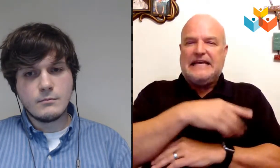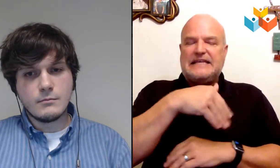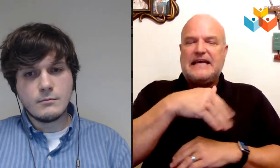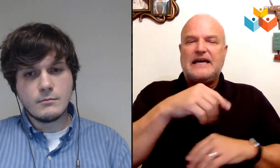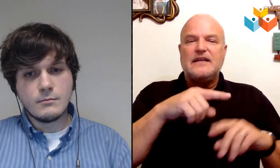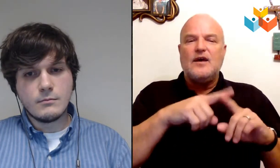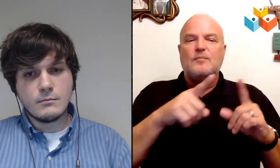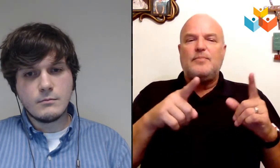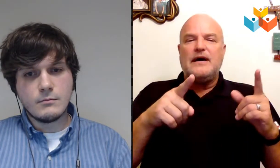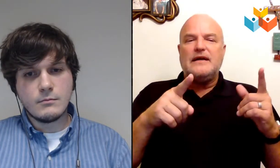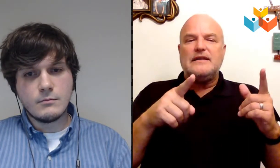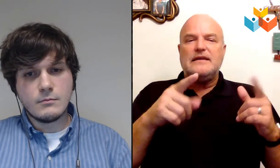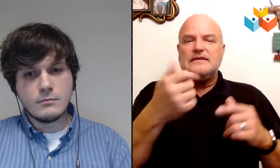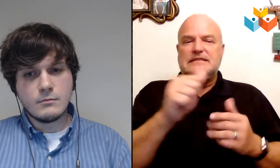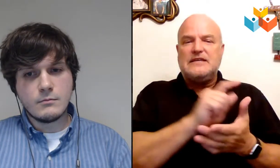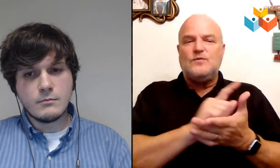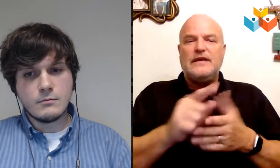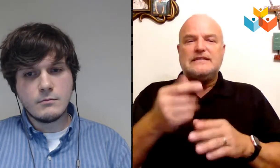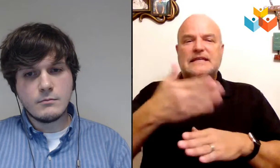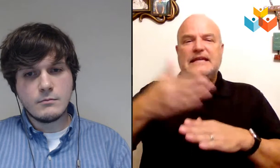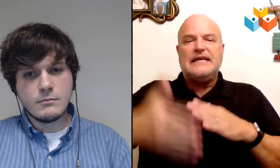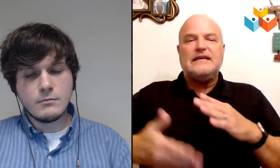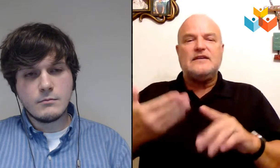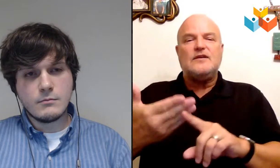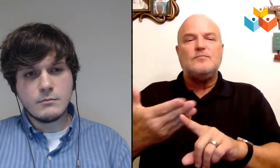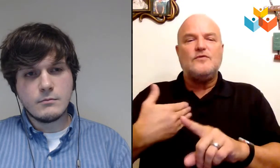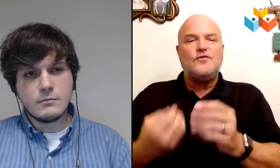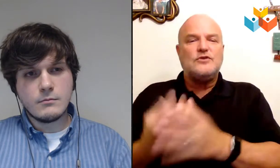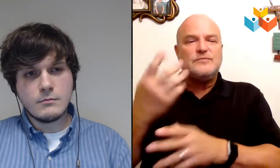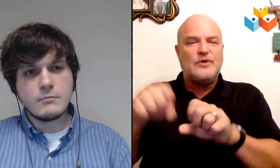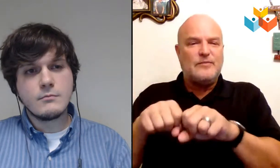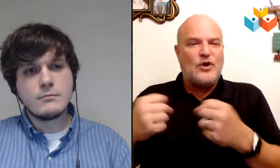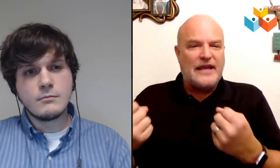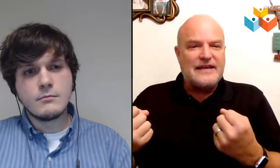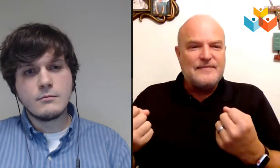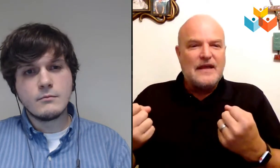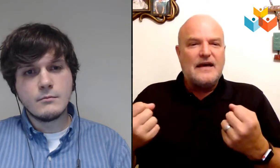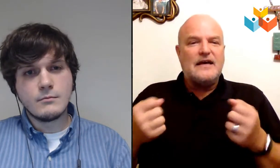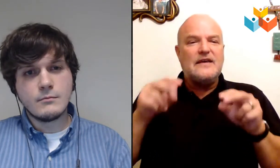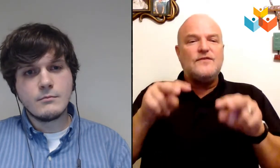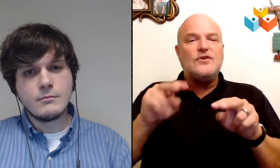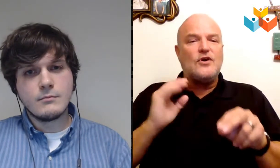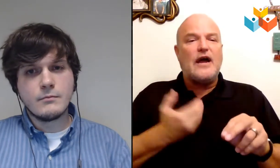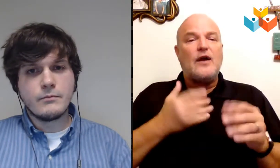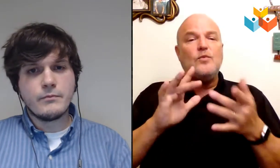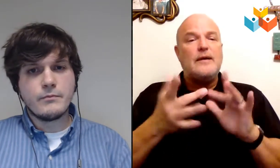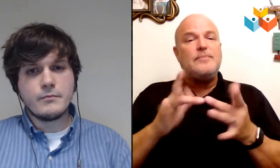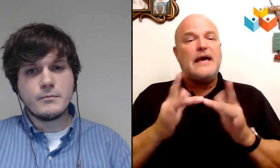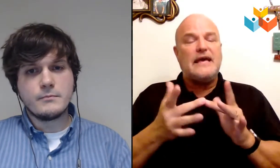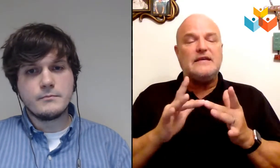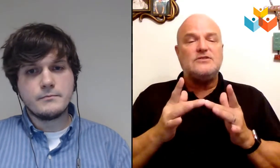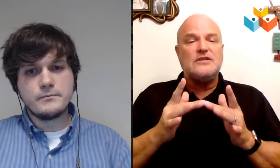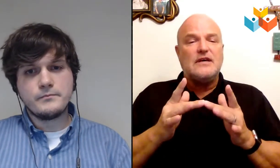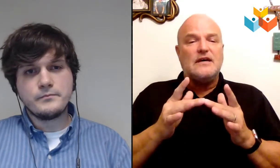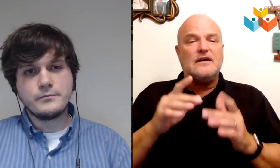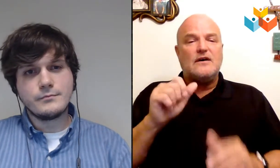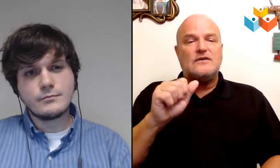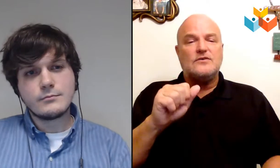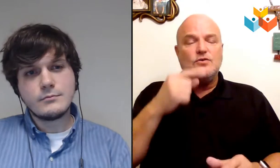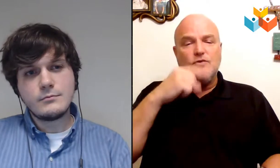exact day yet, but 10 weeks and end before spring break. If you go to our